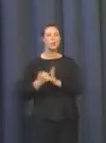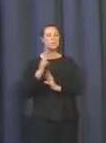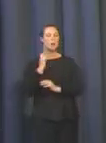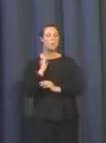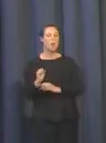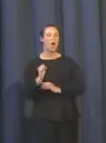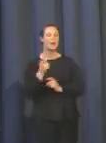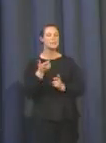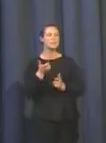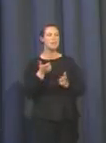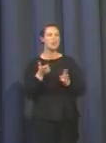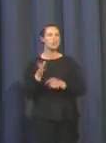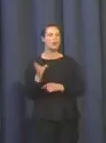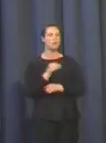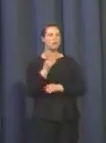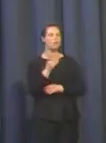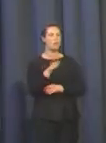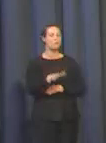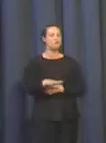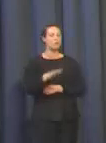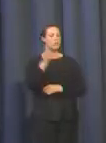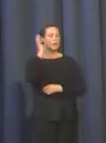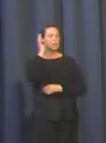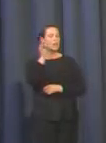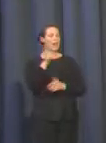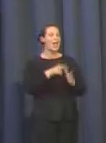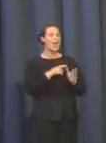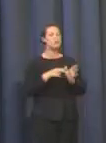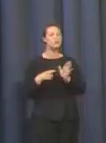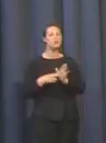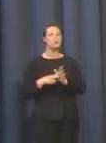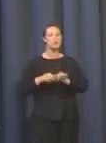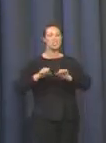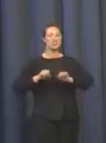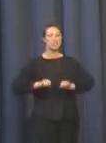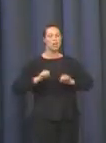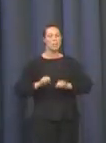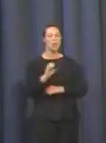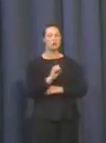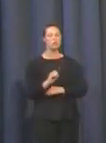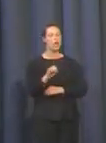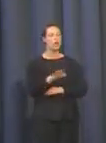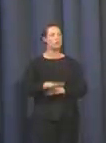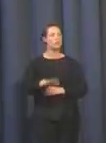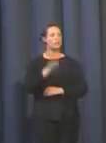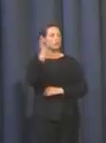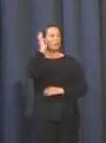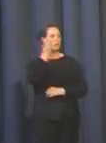the regional council, and Andrew Noon, who's the chairman of the regional council.